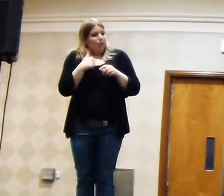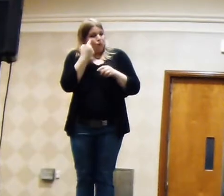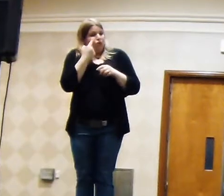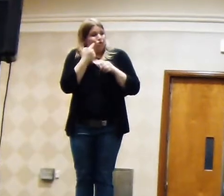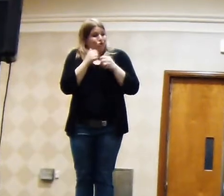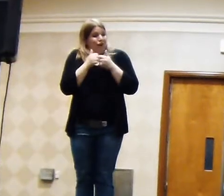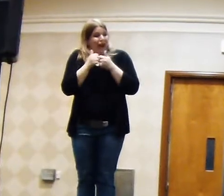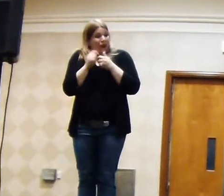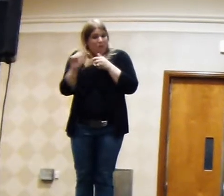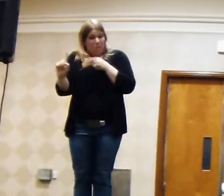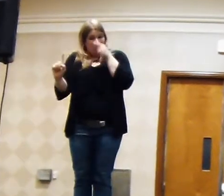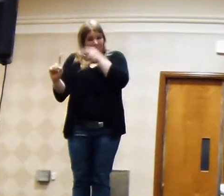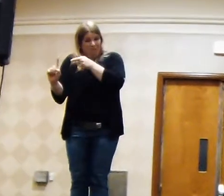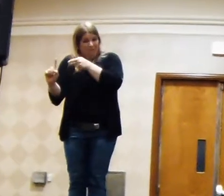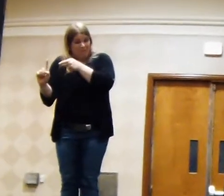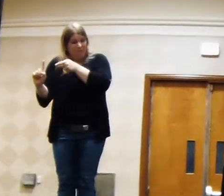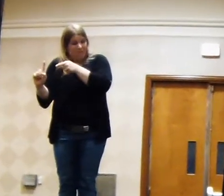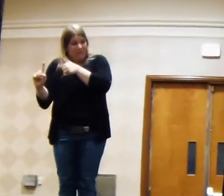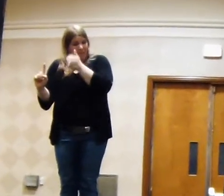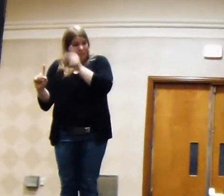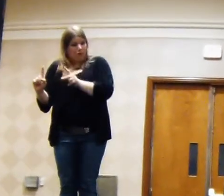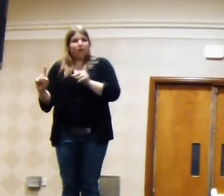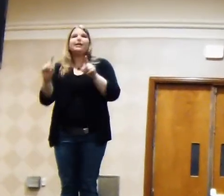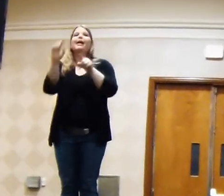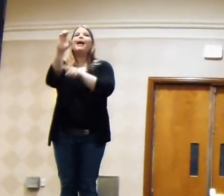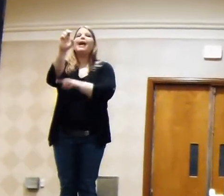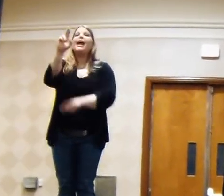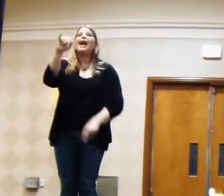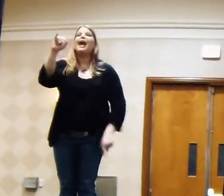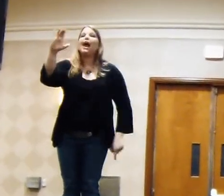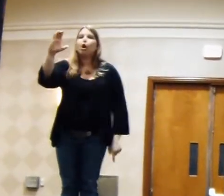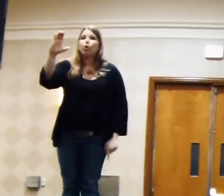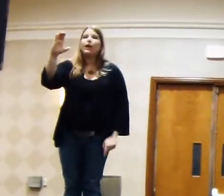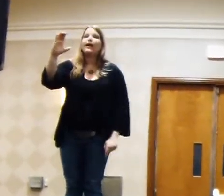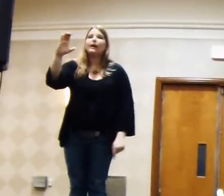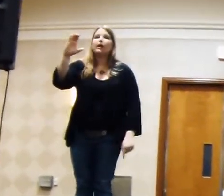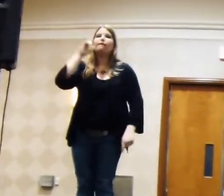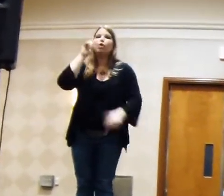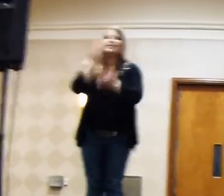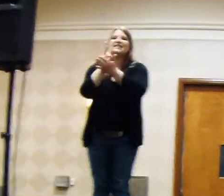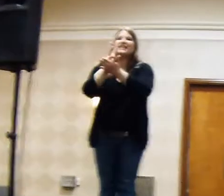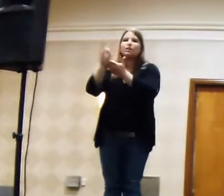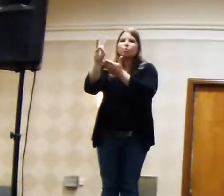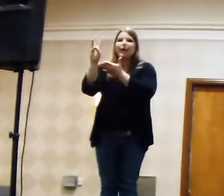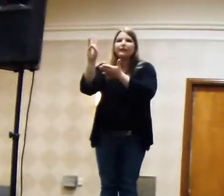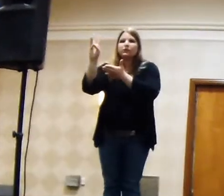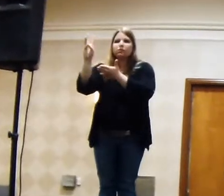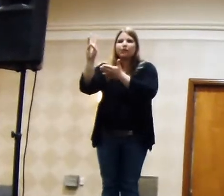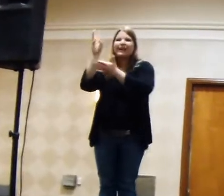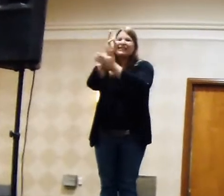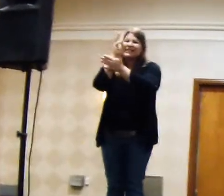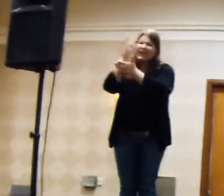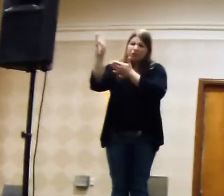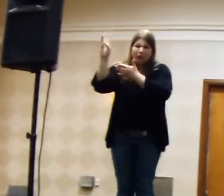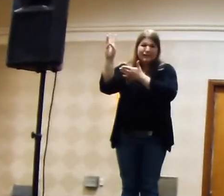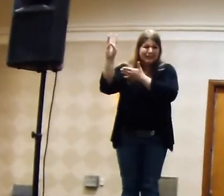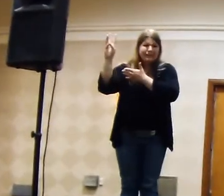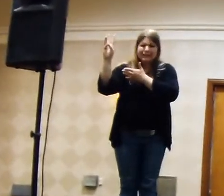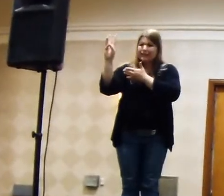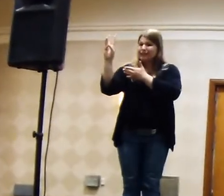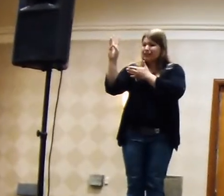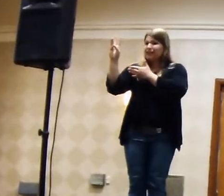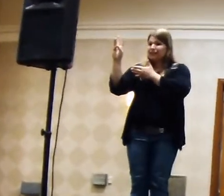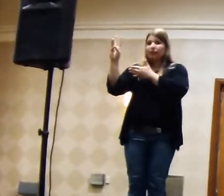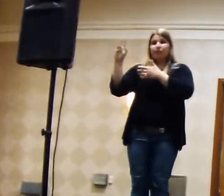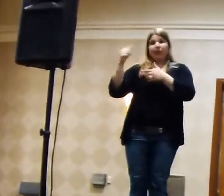on your experiences with it? Yeah, Eric Stoltz shot for 6 whole weeks, Back to the Future, and I had already done a movie with